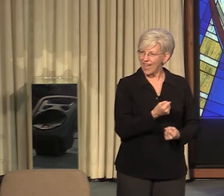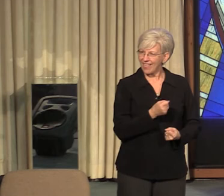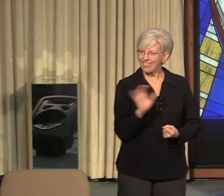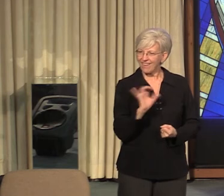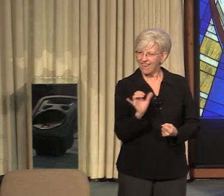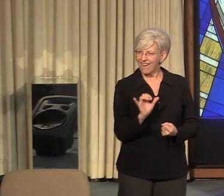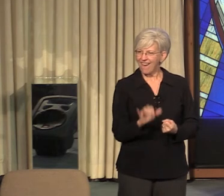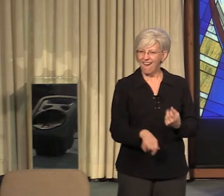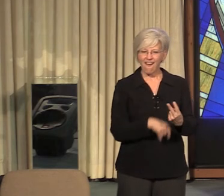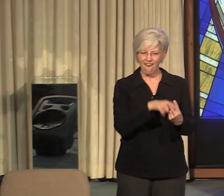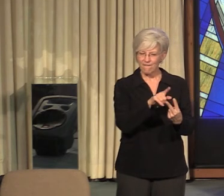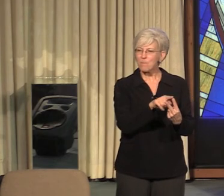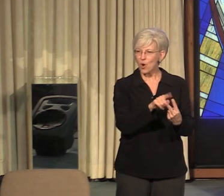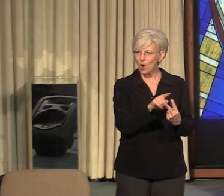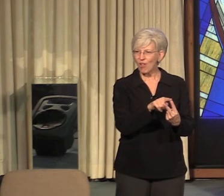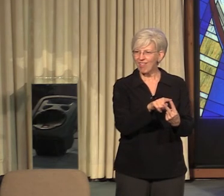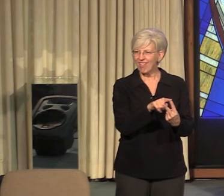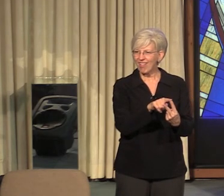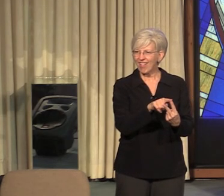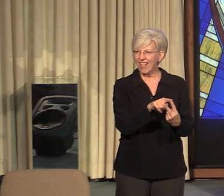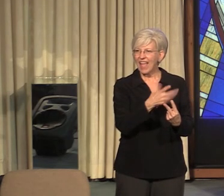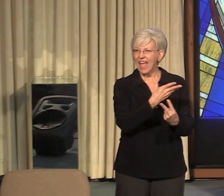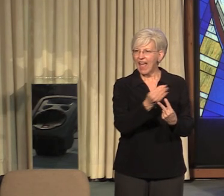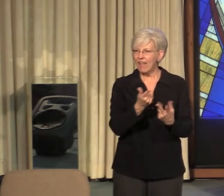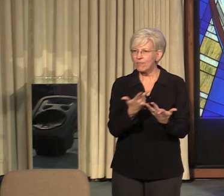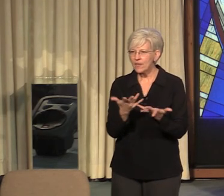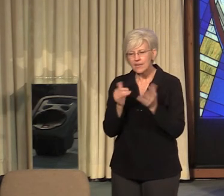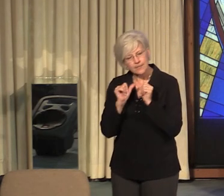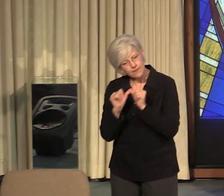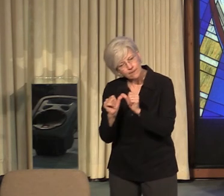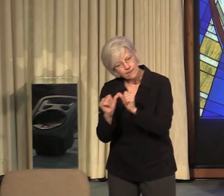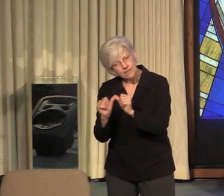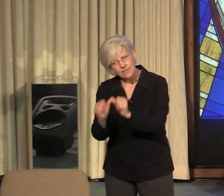Myrtle and the perseverance of Charles,